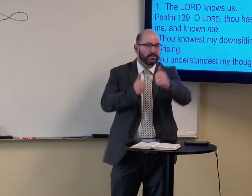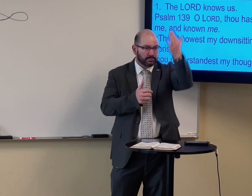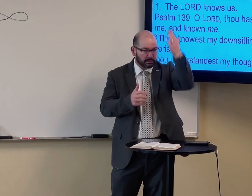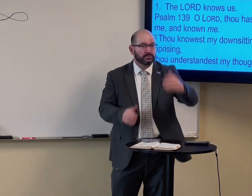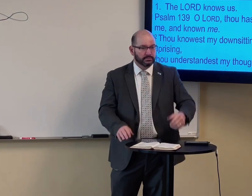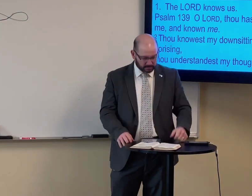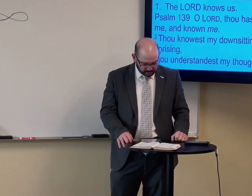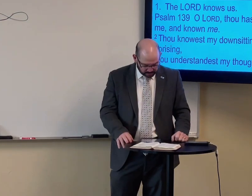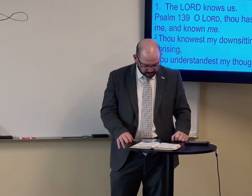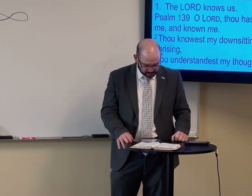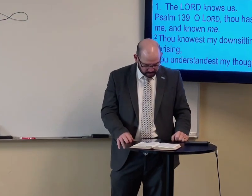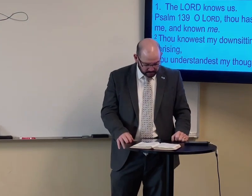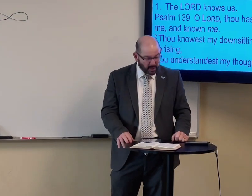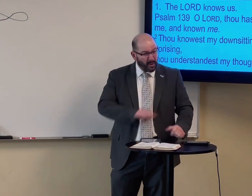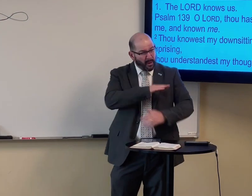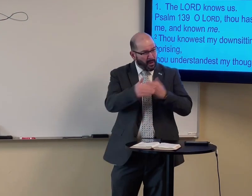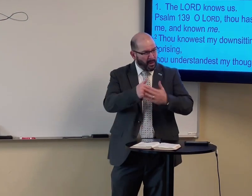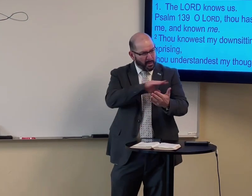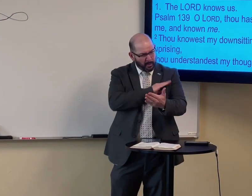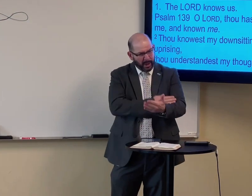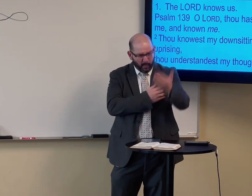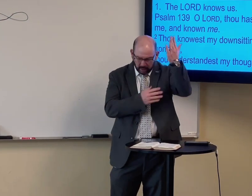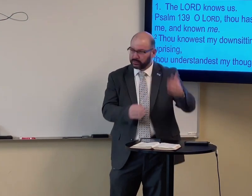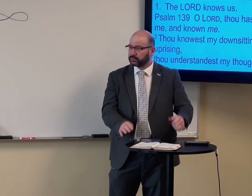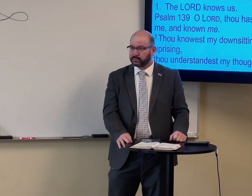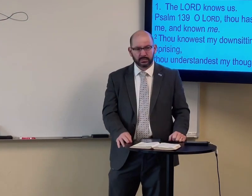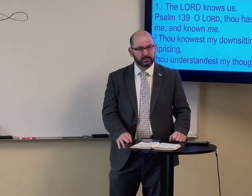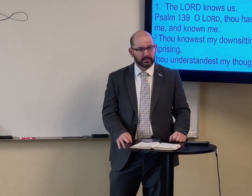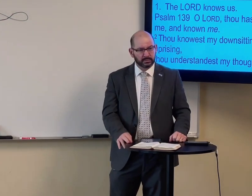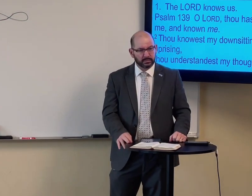He loves the most. He is all powerful.